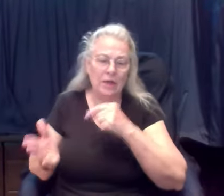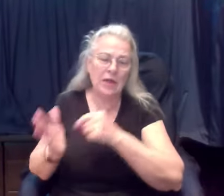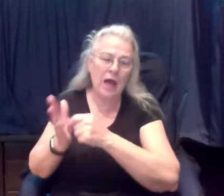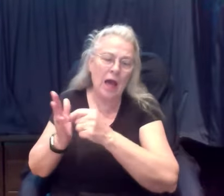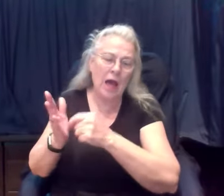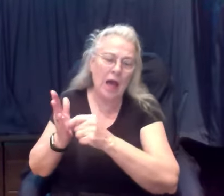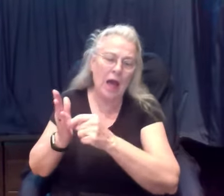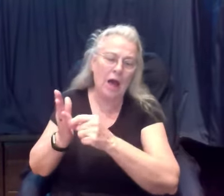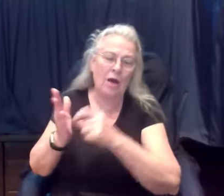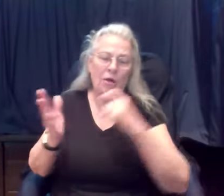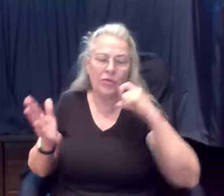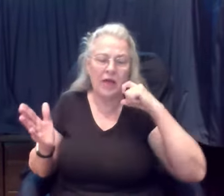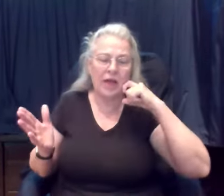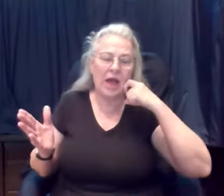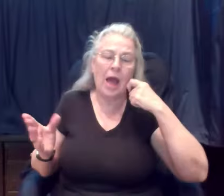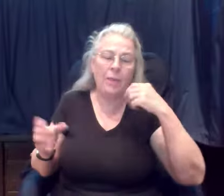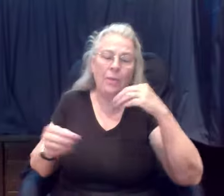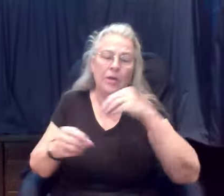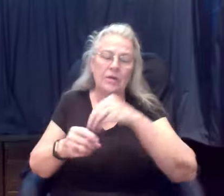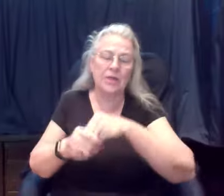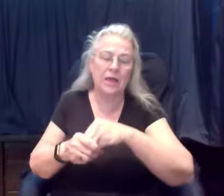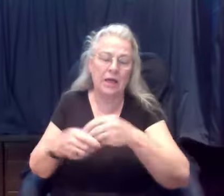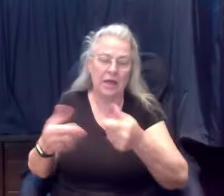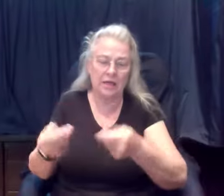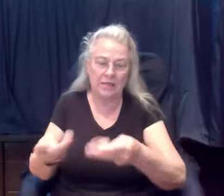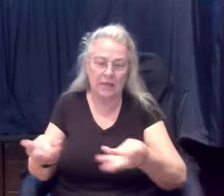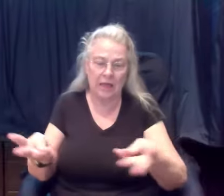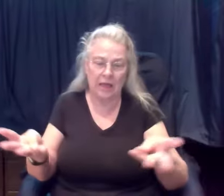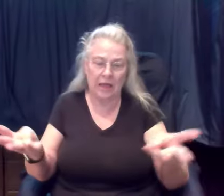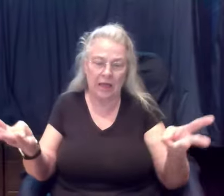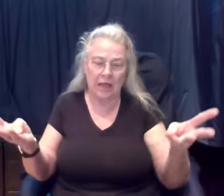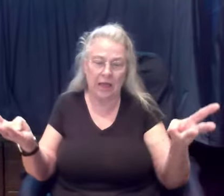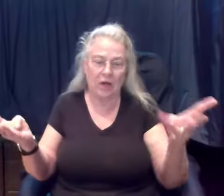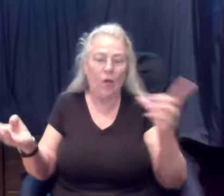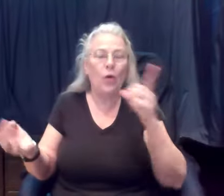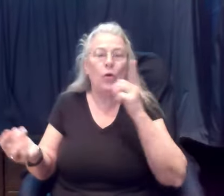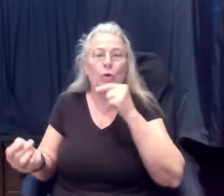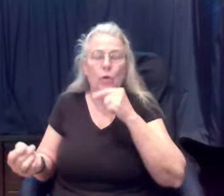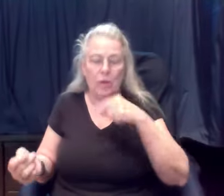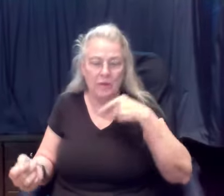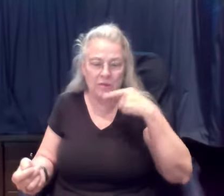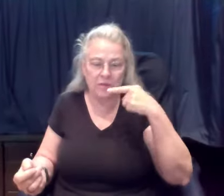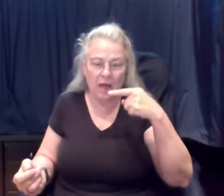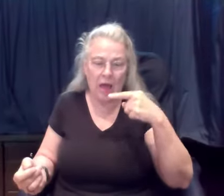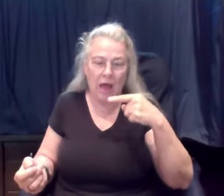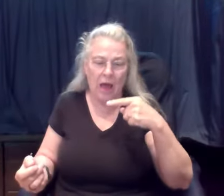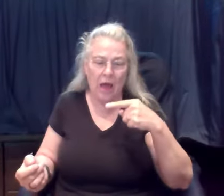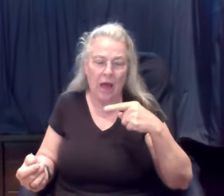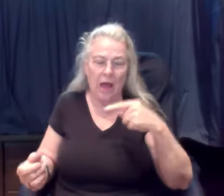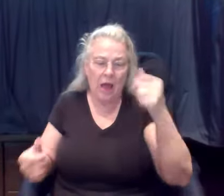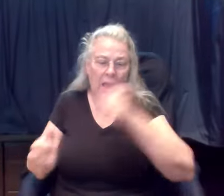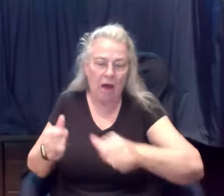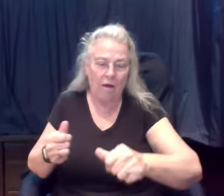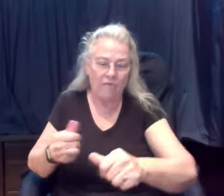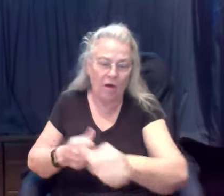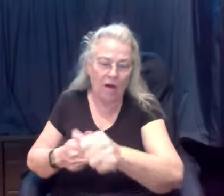count the apples in a seed? Who can say how far